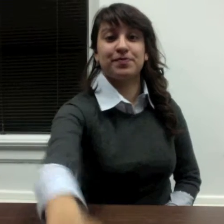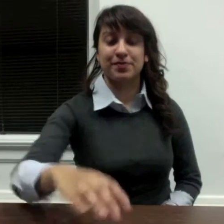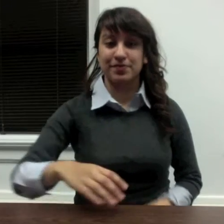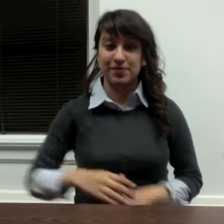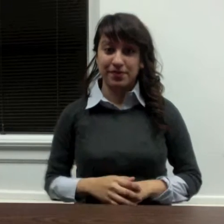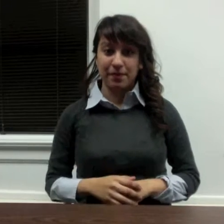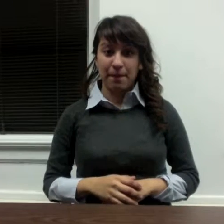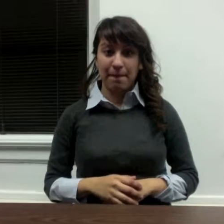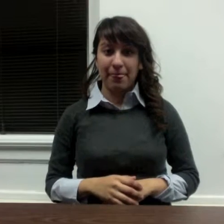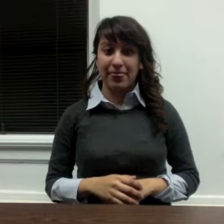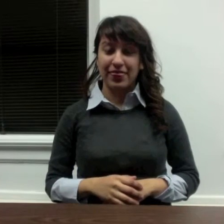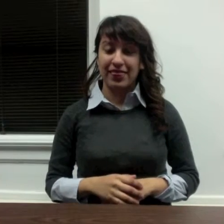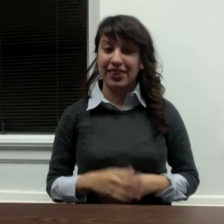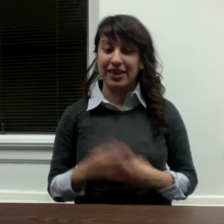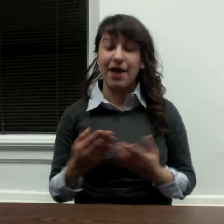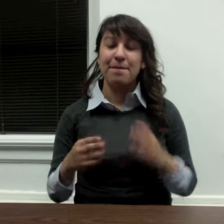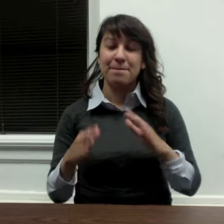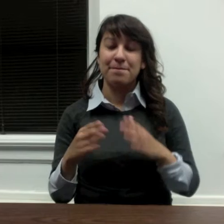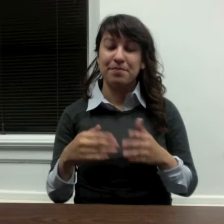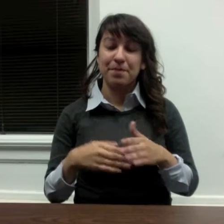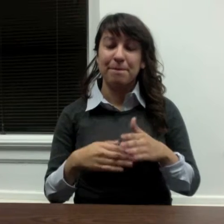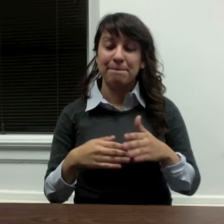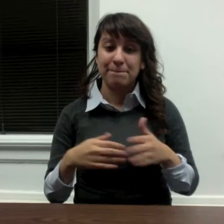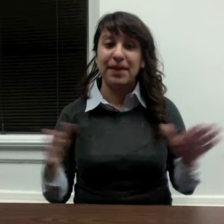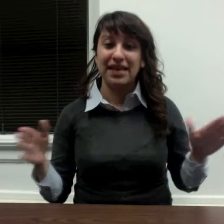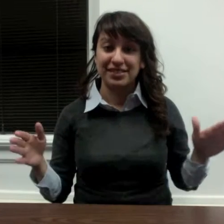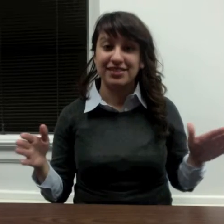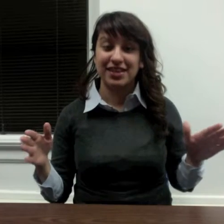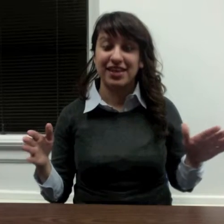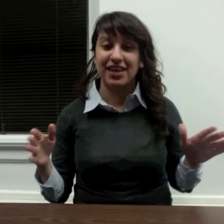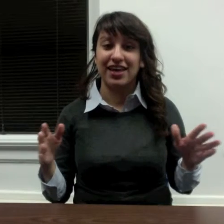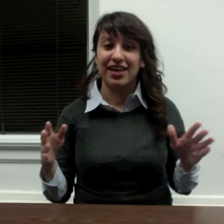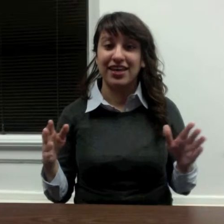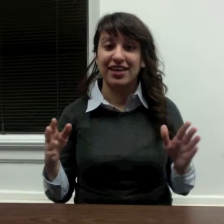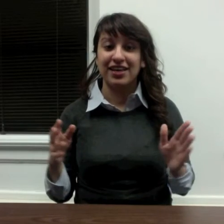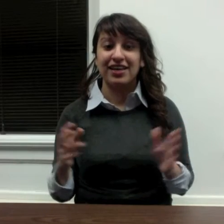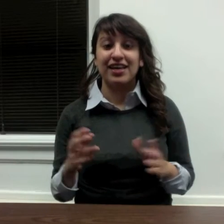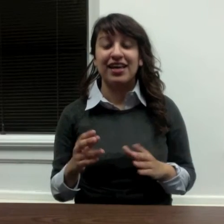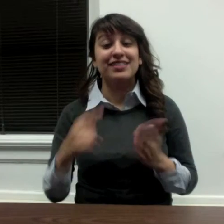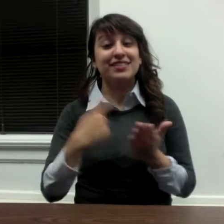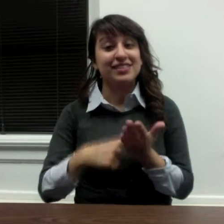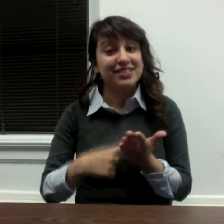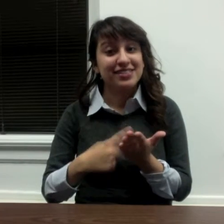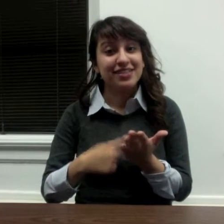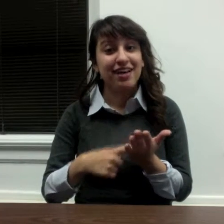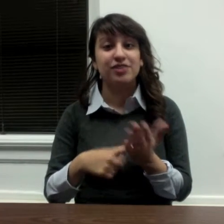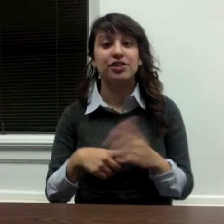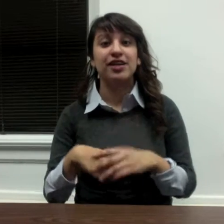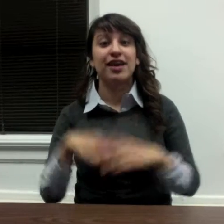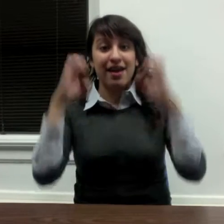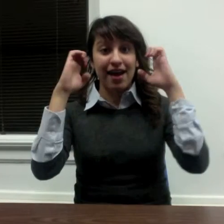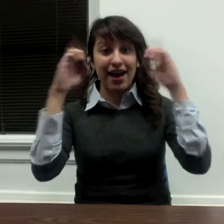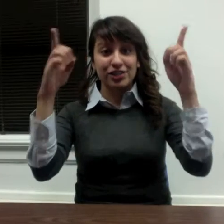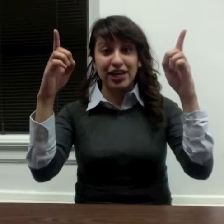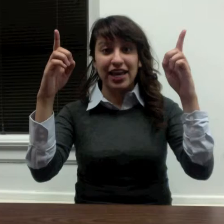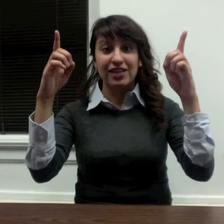And basically, it is a discussion on educational ethics.